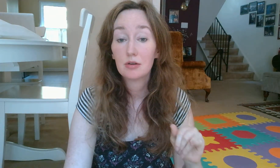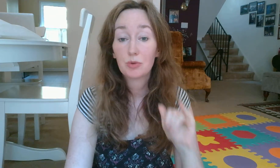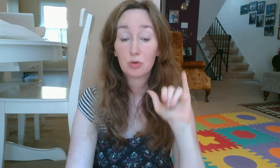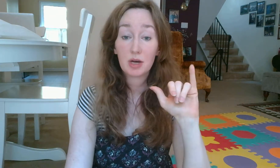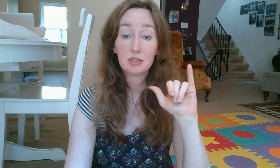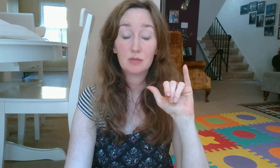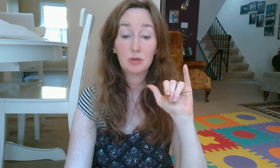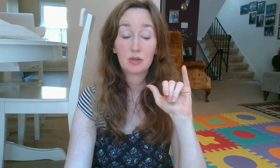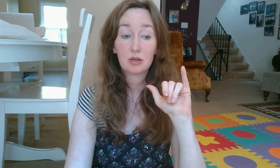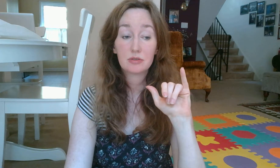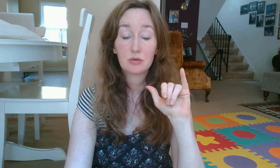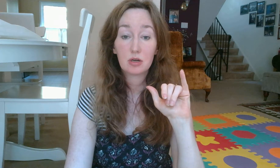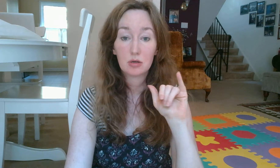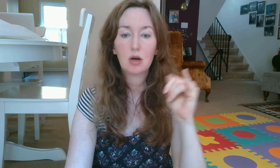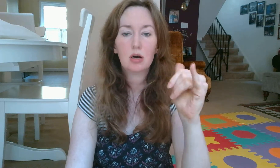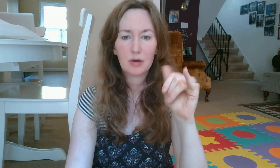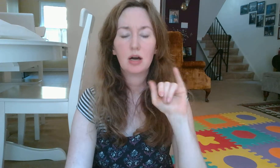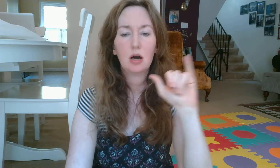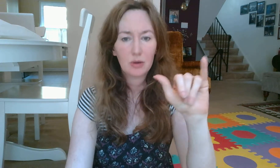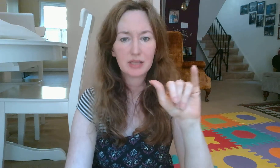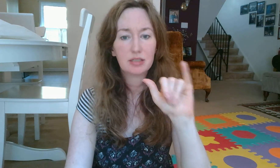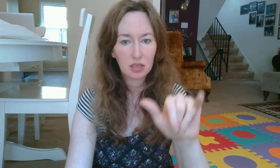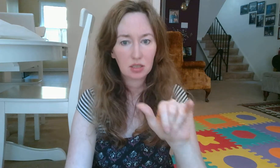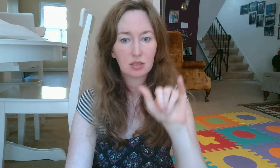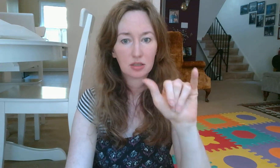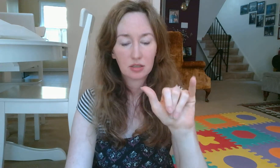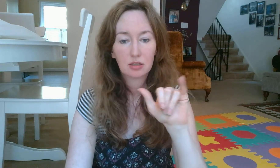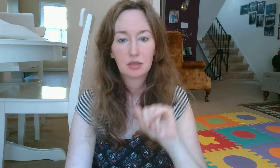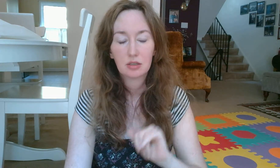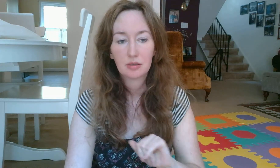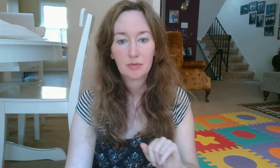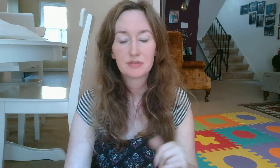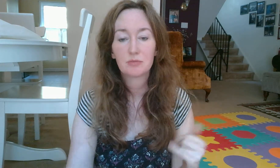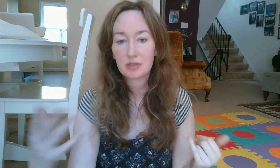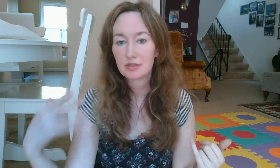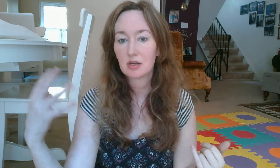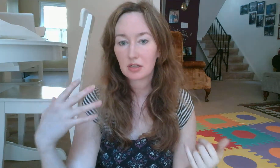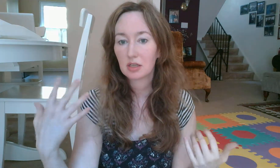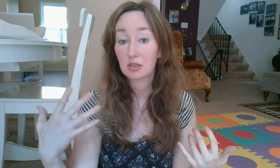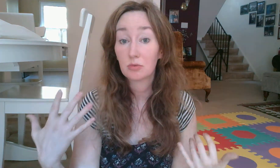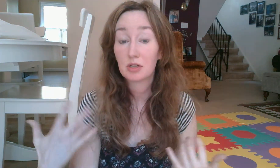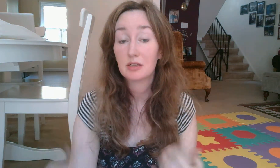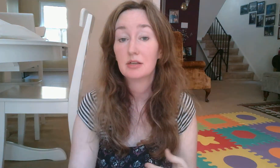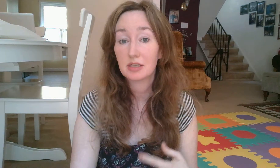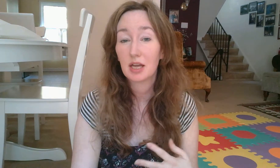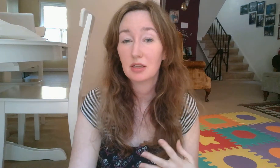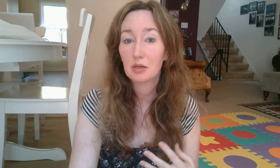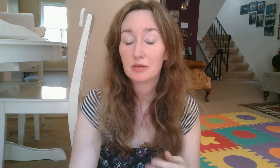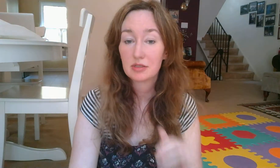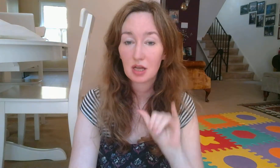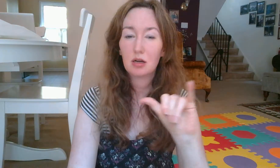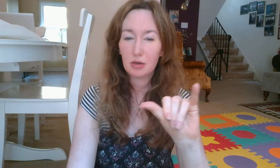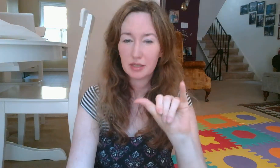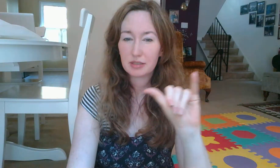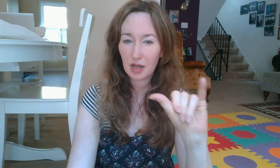With the Y shape, you can also go, oh, I see. If someone is talking and you want to indicate that you understand,